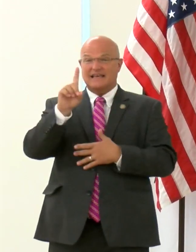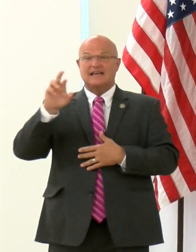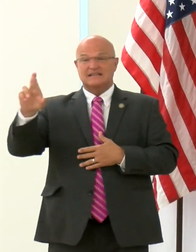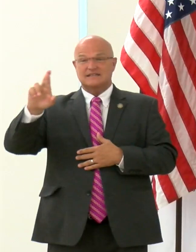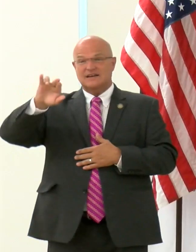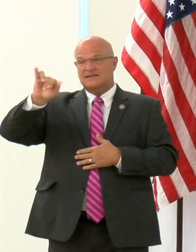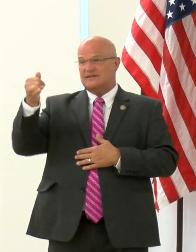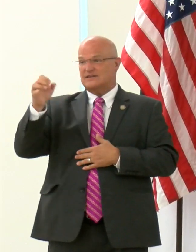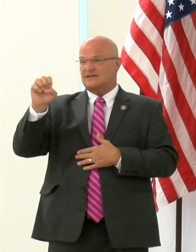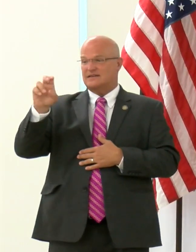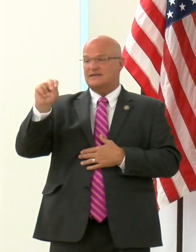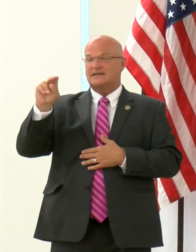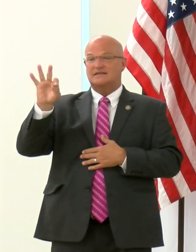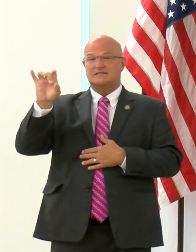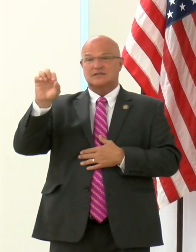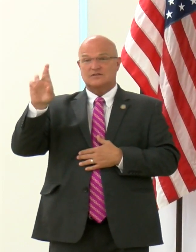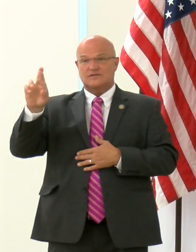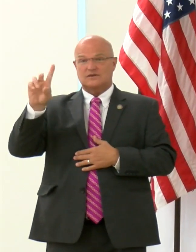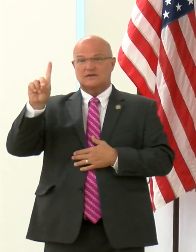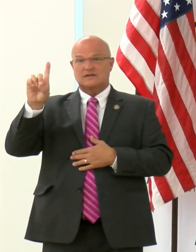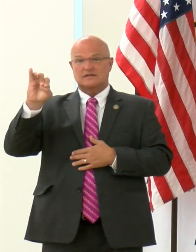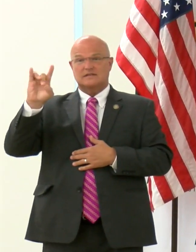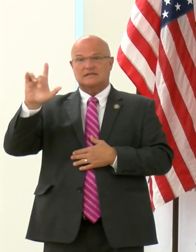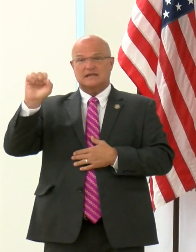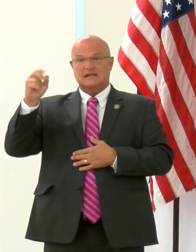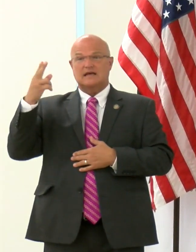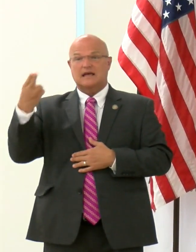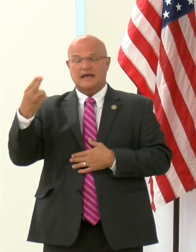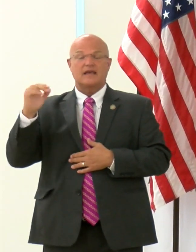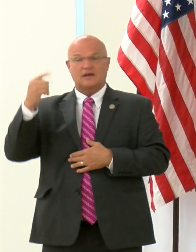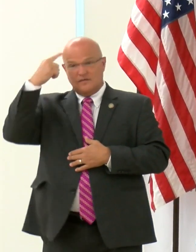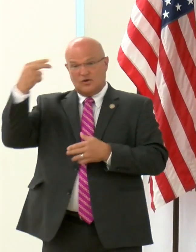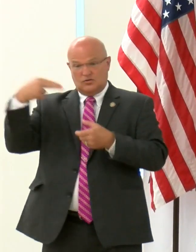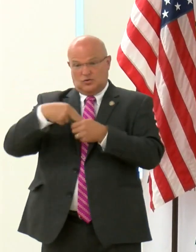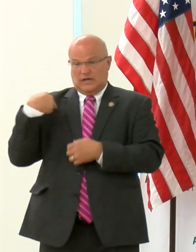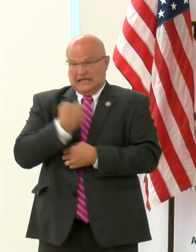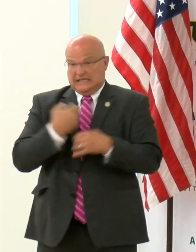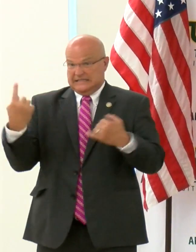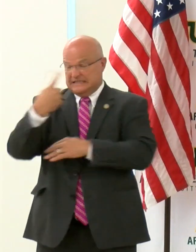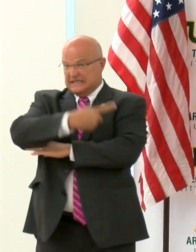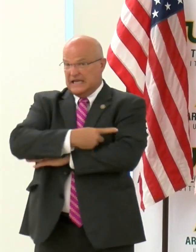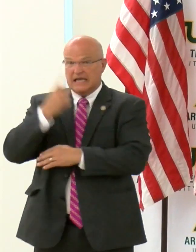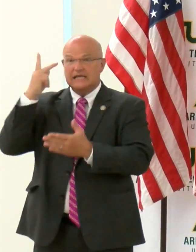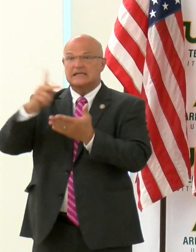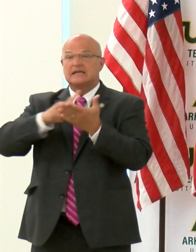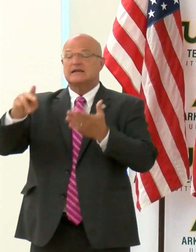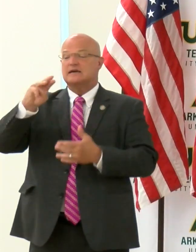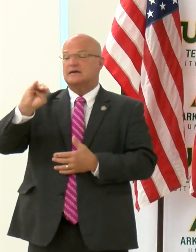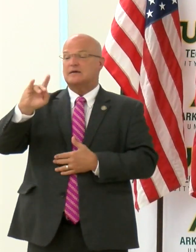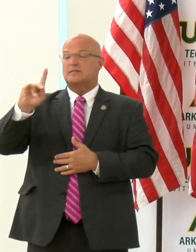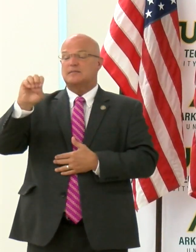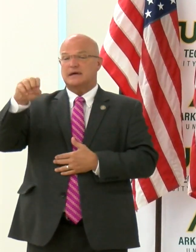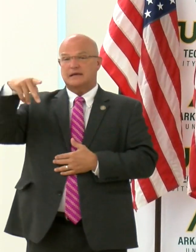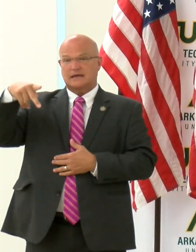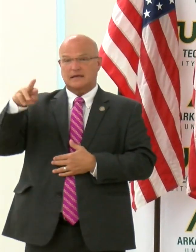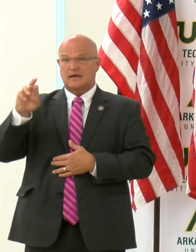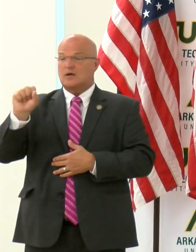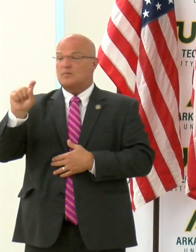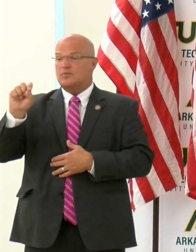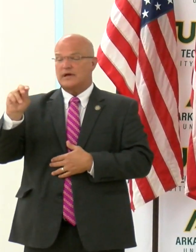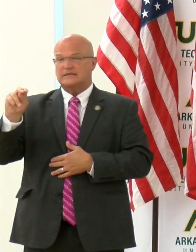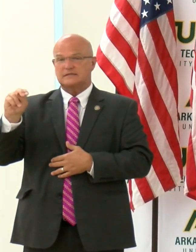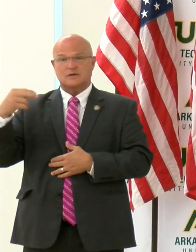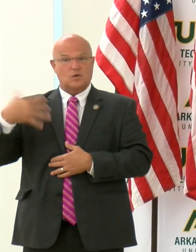Dr. Jennifer Delahaye, our state epidemiologist, for joining us, Secretary Mike Preston, who we had a